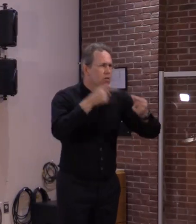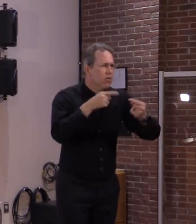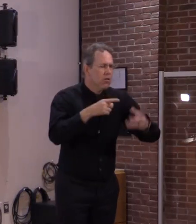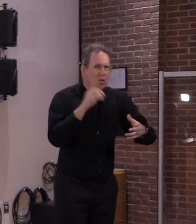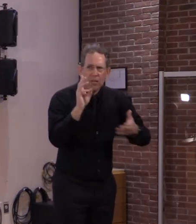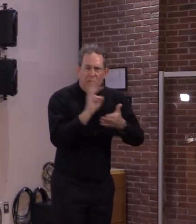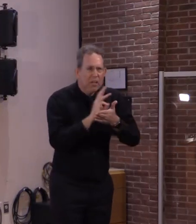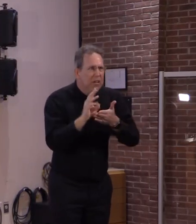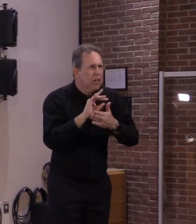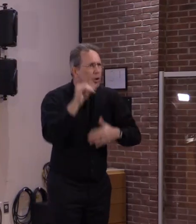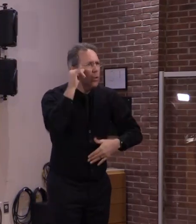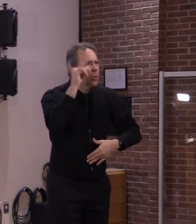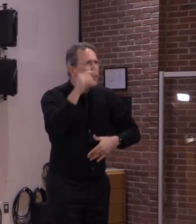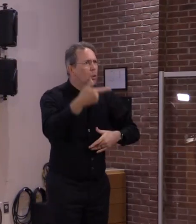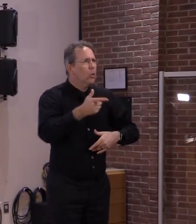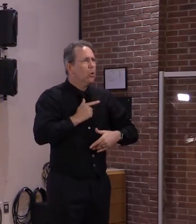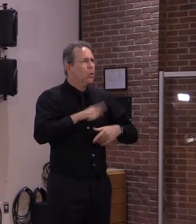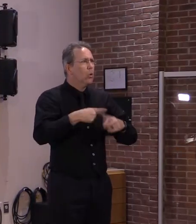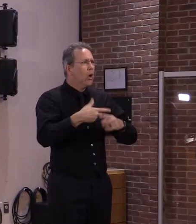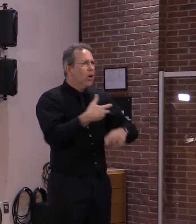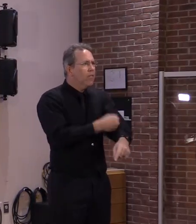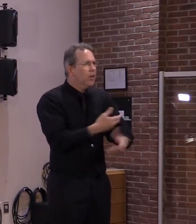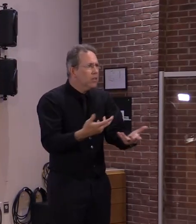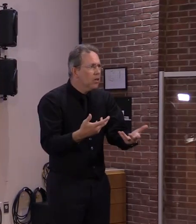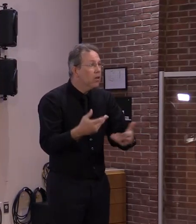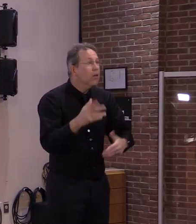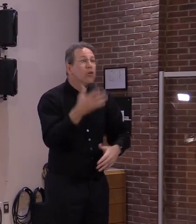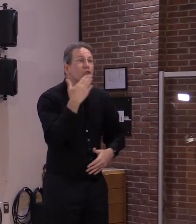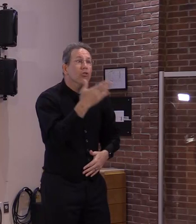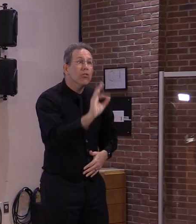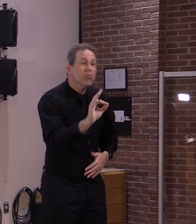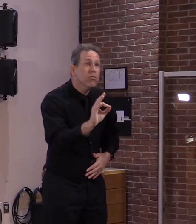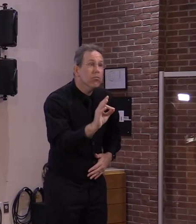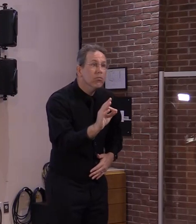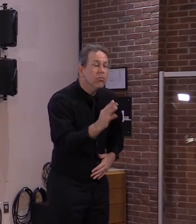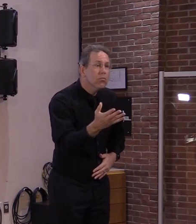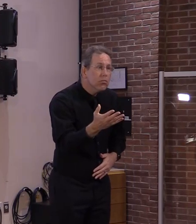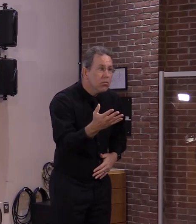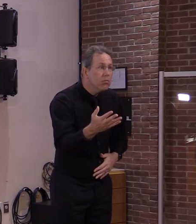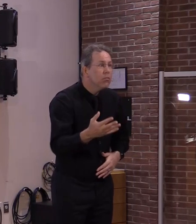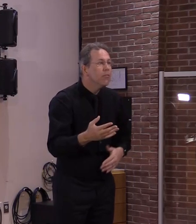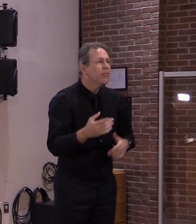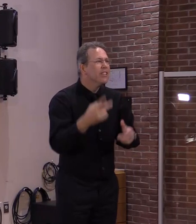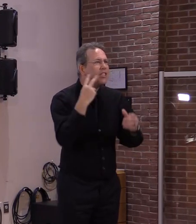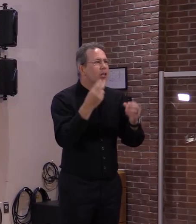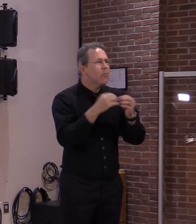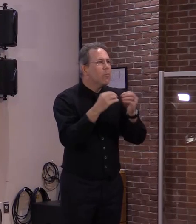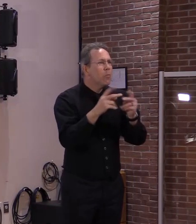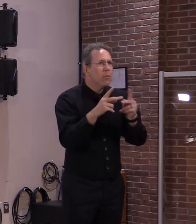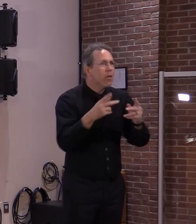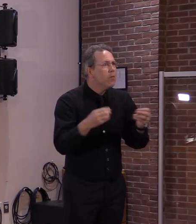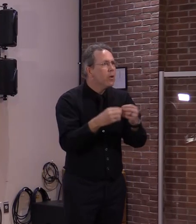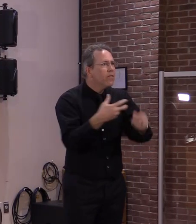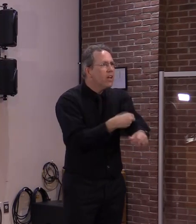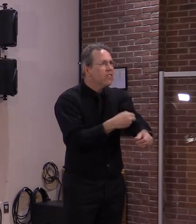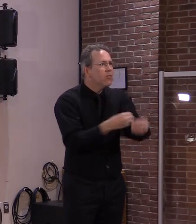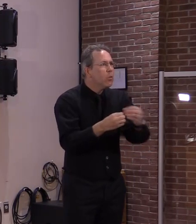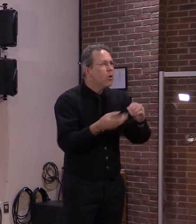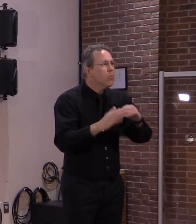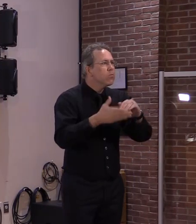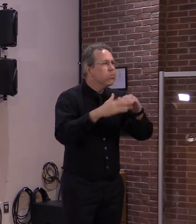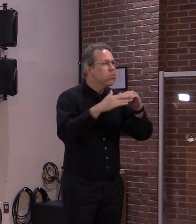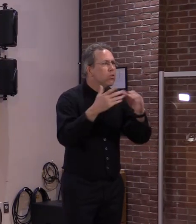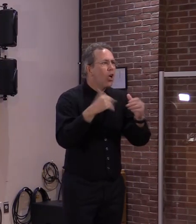actually really a good thing when you look at our vaccine uptake rates. Other states are seeing, you know, their appointments go unfilled. They're seeing the